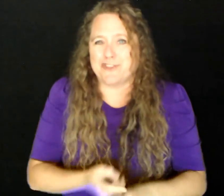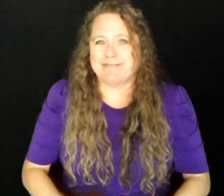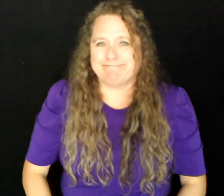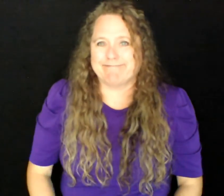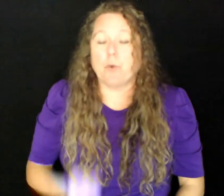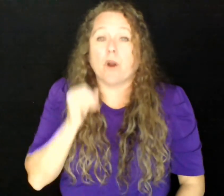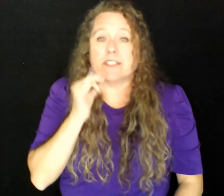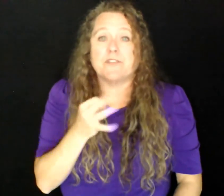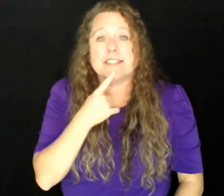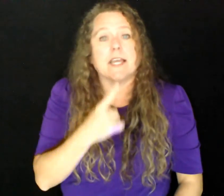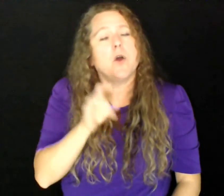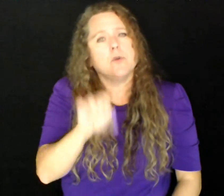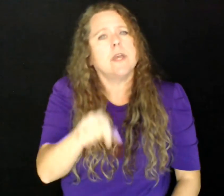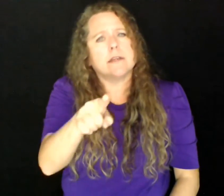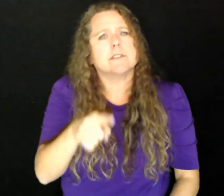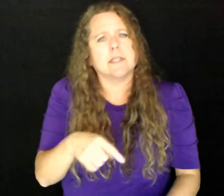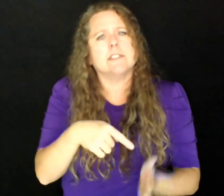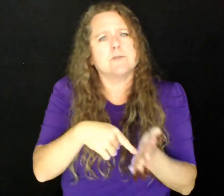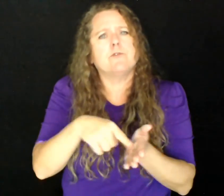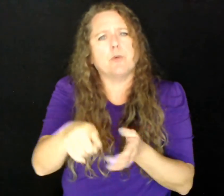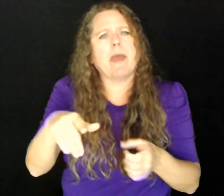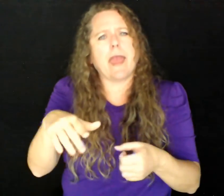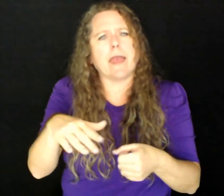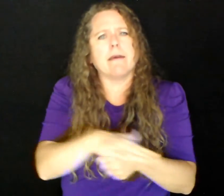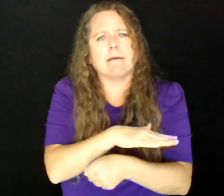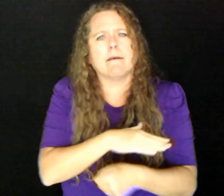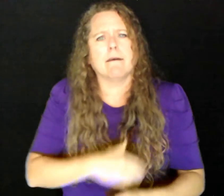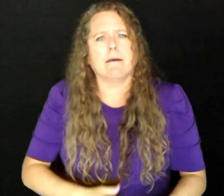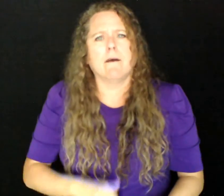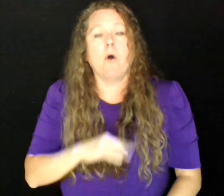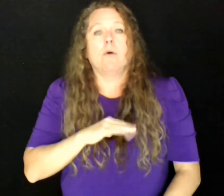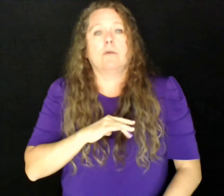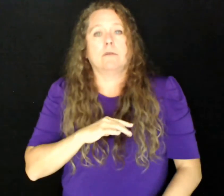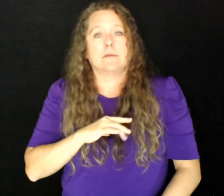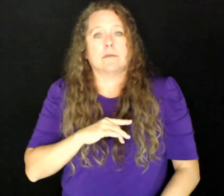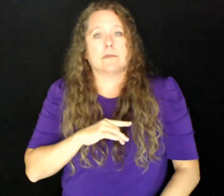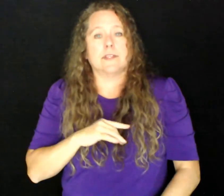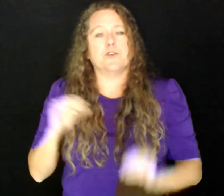you? Whereas if I say, oh yes, it's full pay, then you're